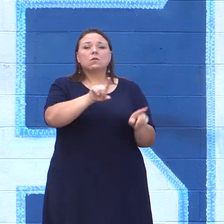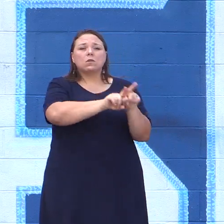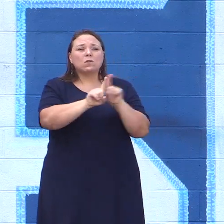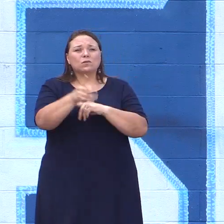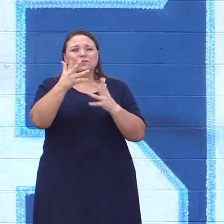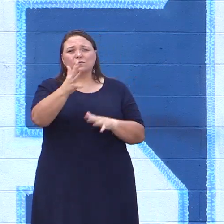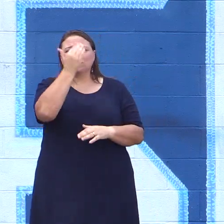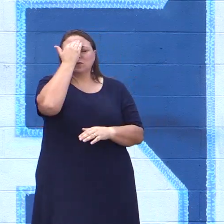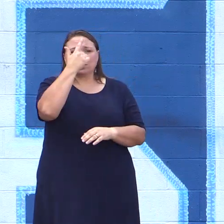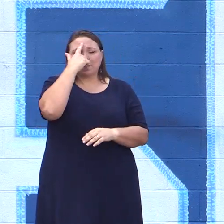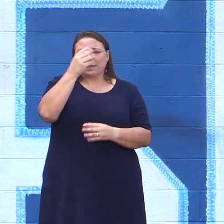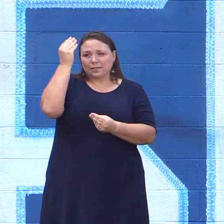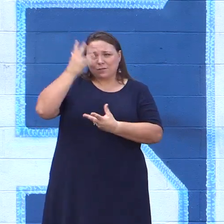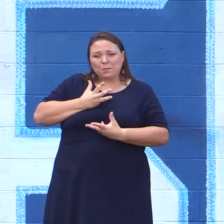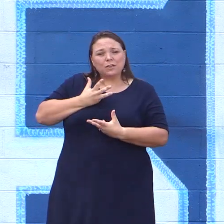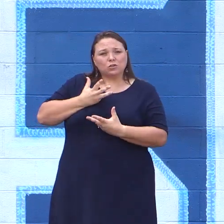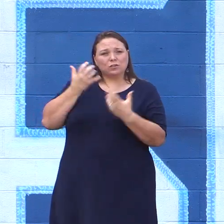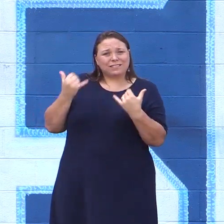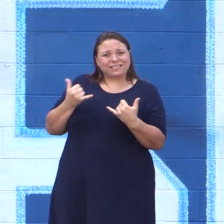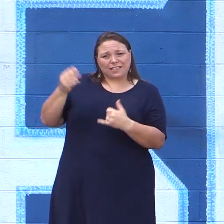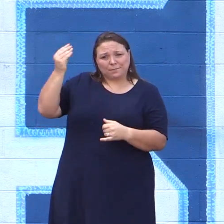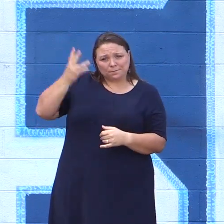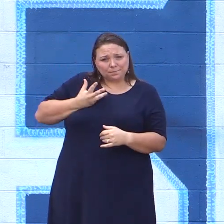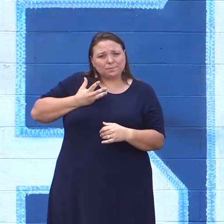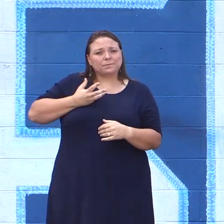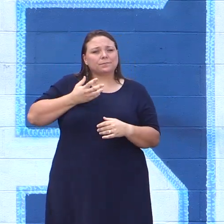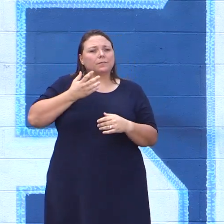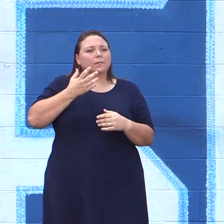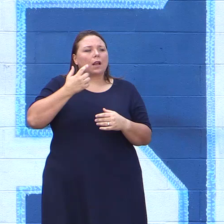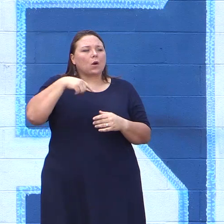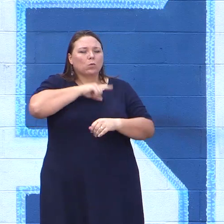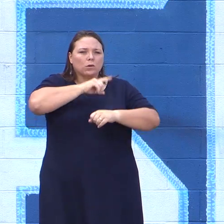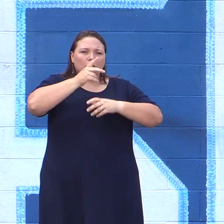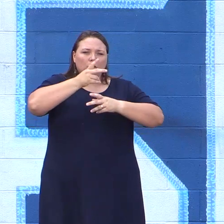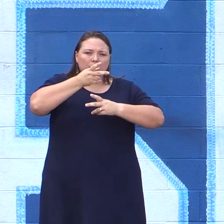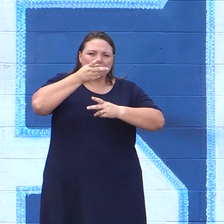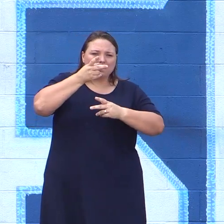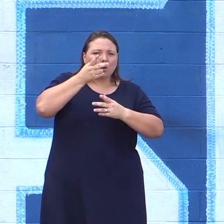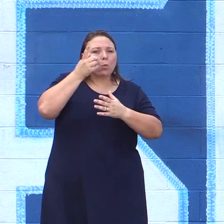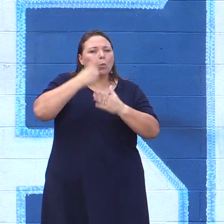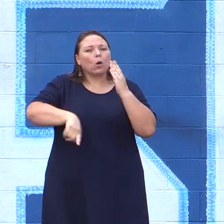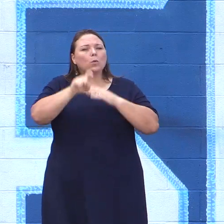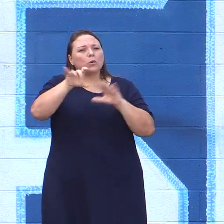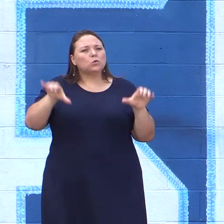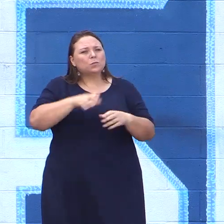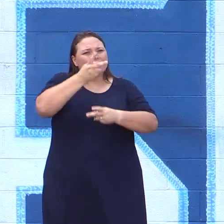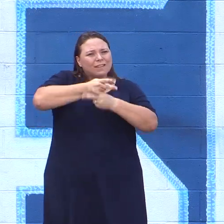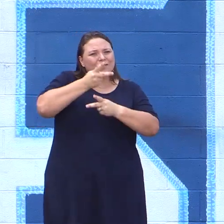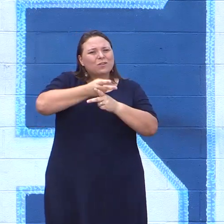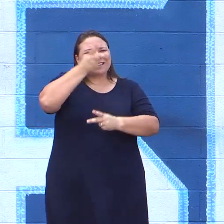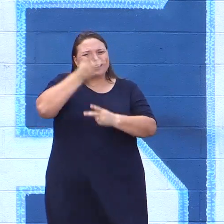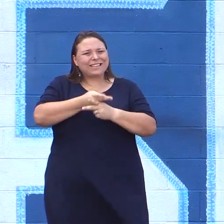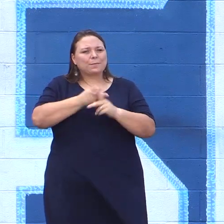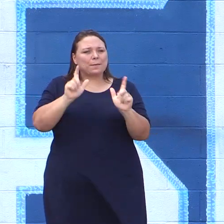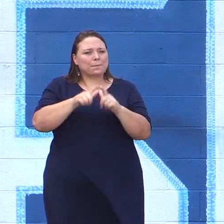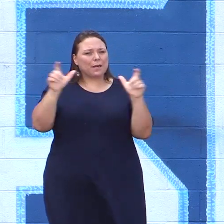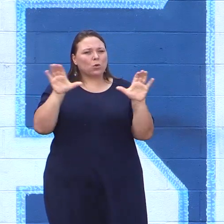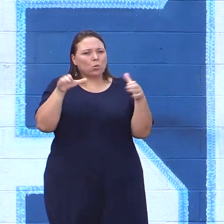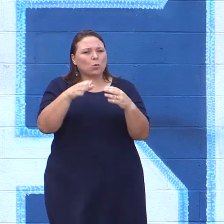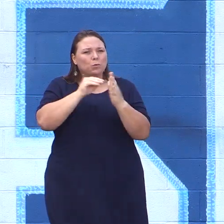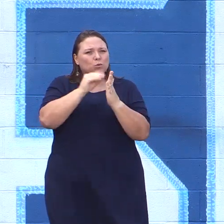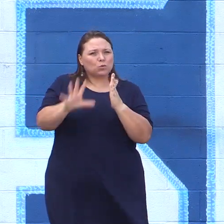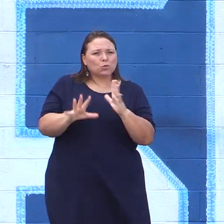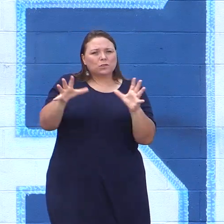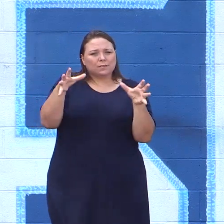upon the information we've received today, the abundance of caution we need to take in convening large groups of students. And so with